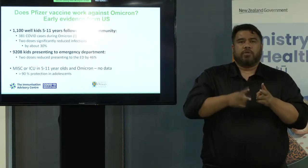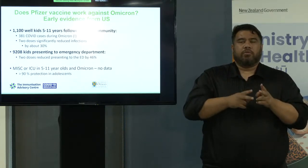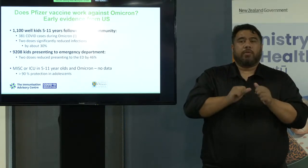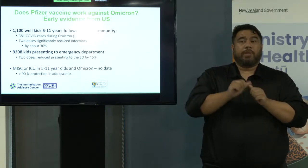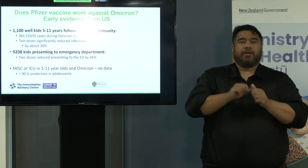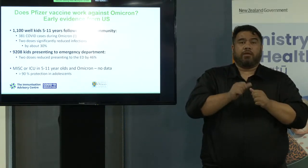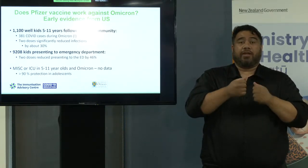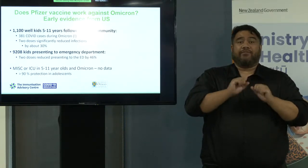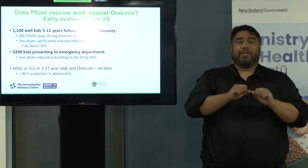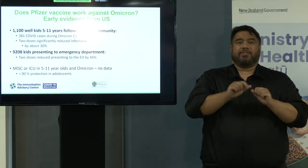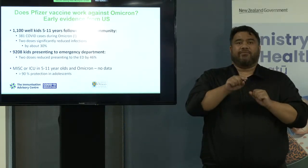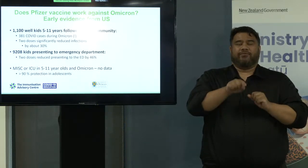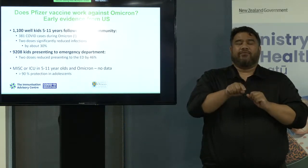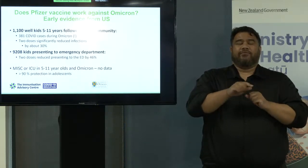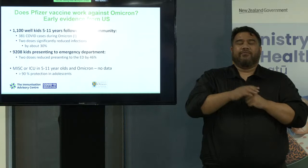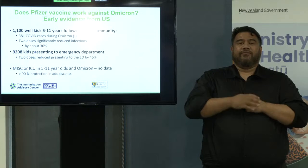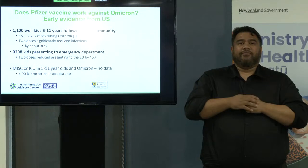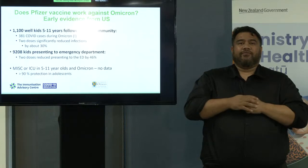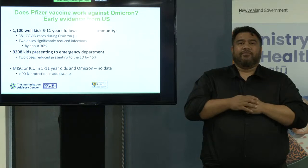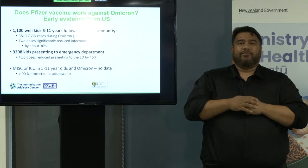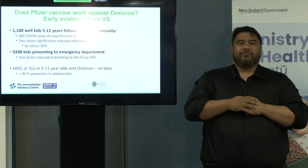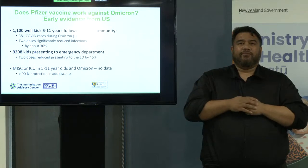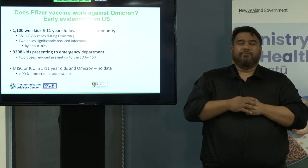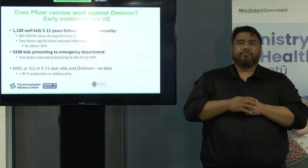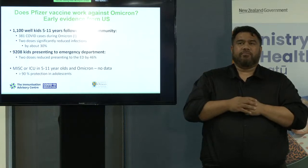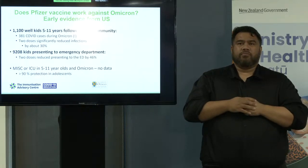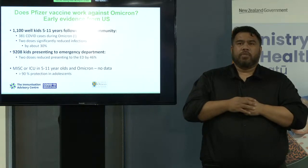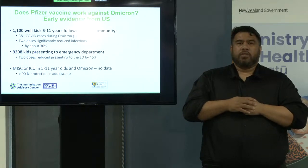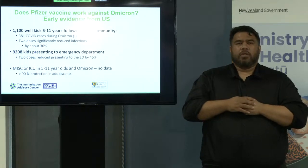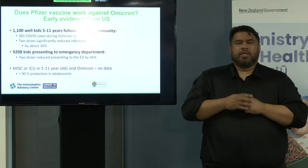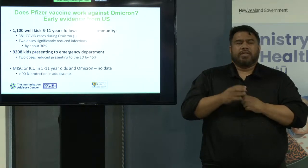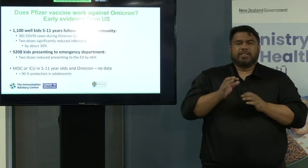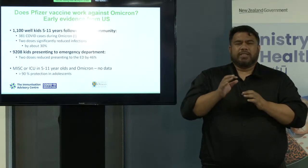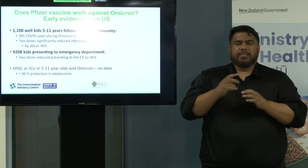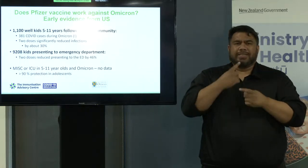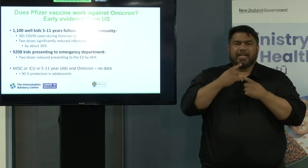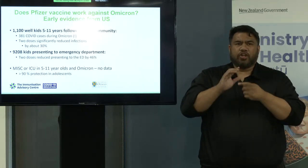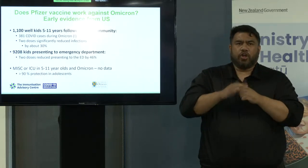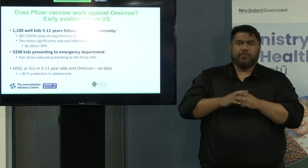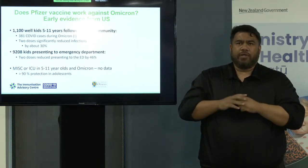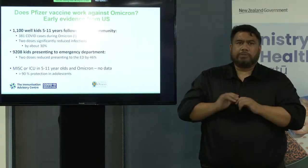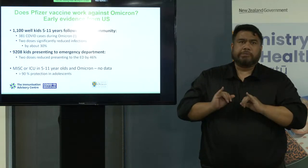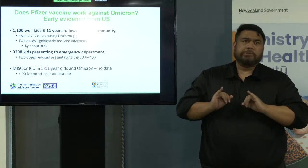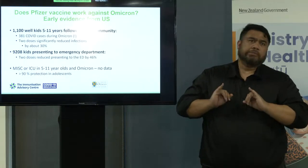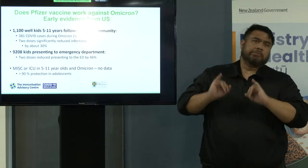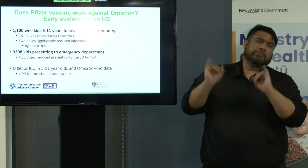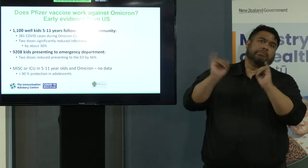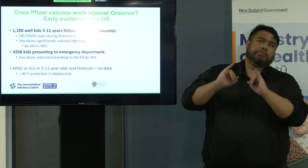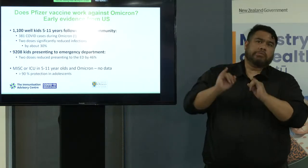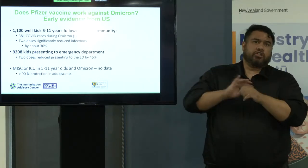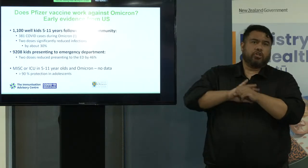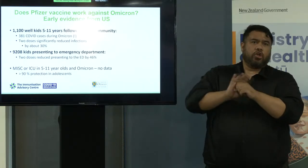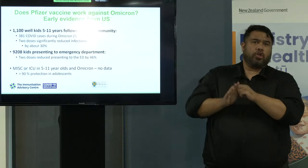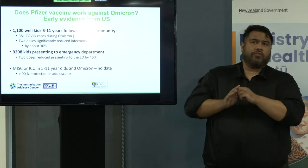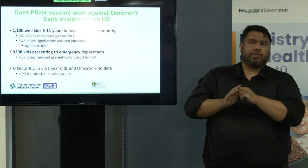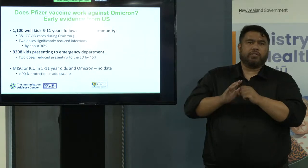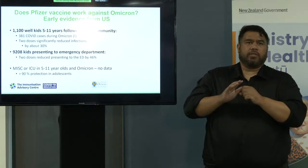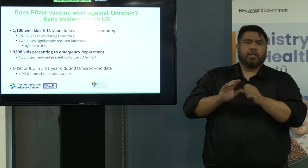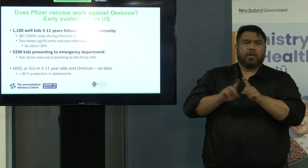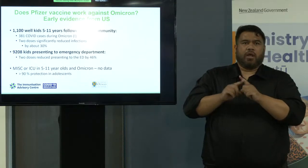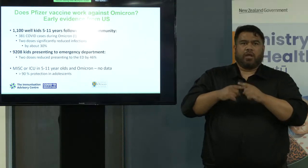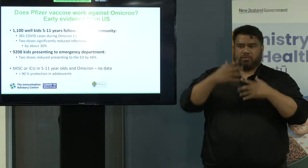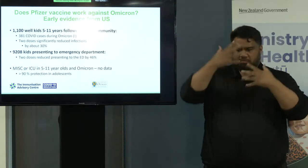by about 50%. There wasn't any data on the really severe cases we've been talking about, the